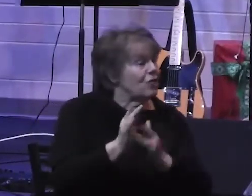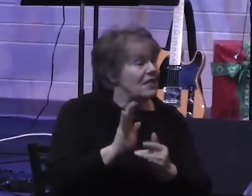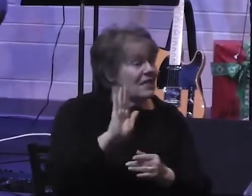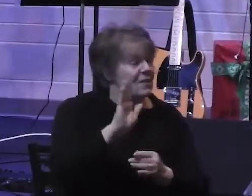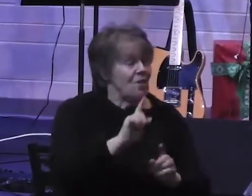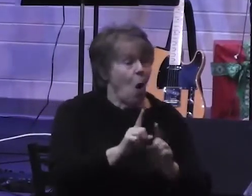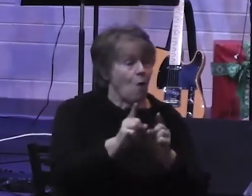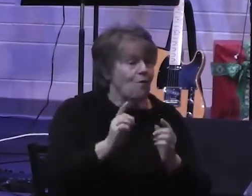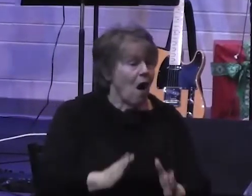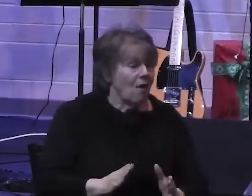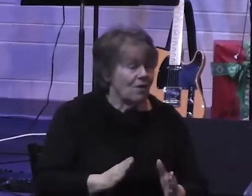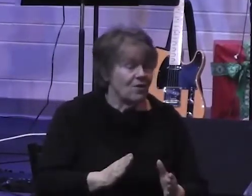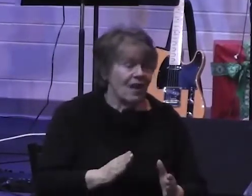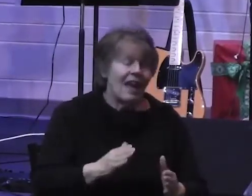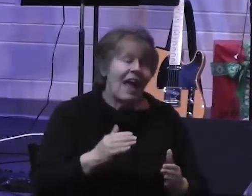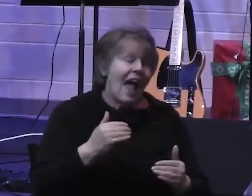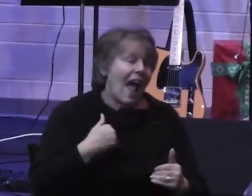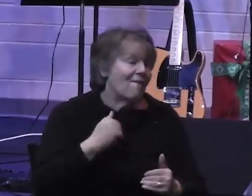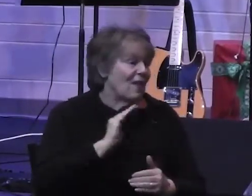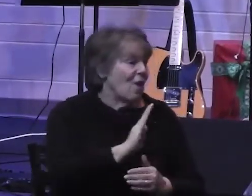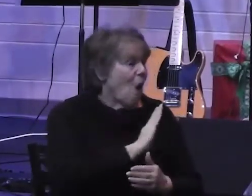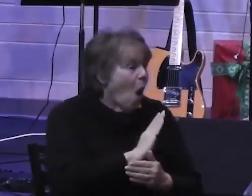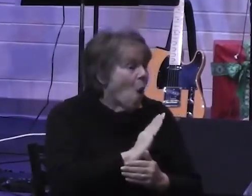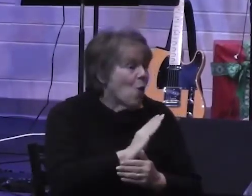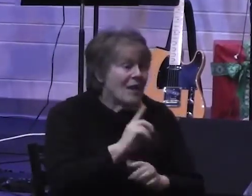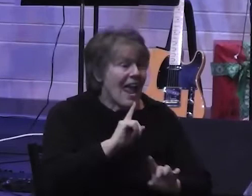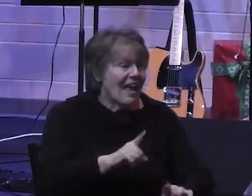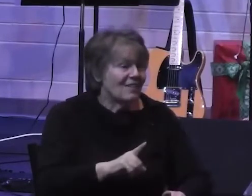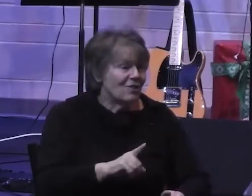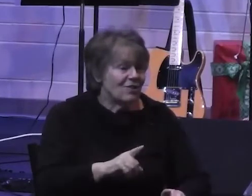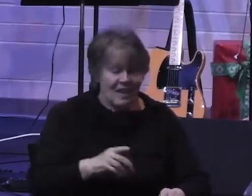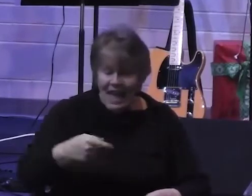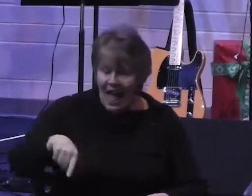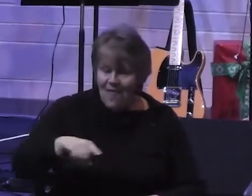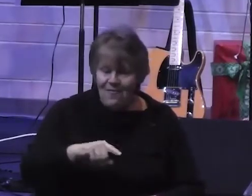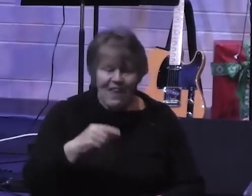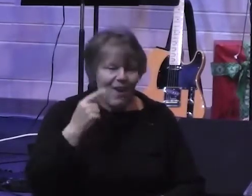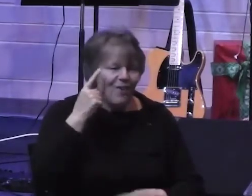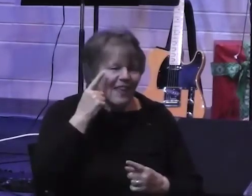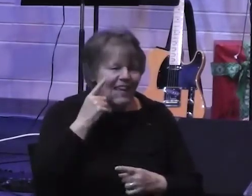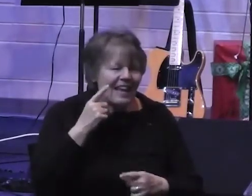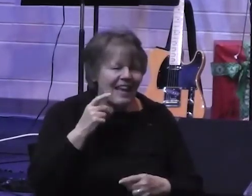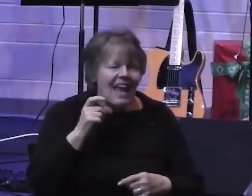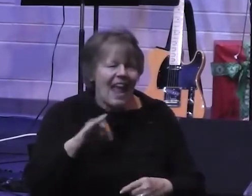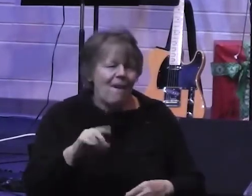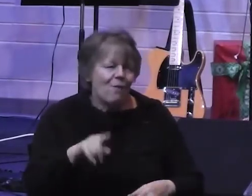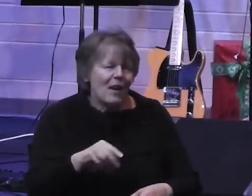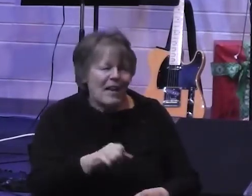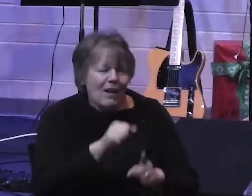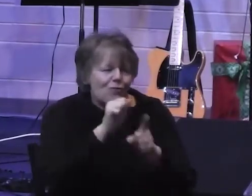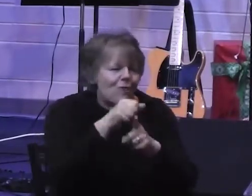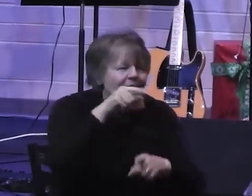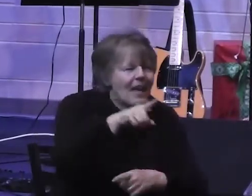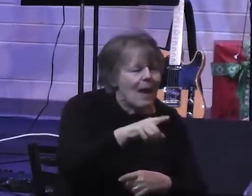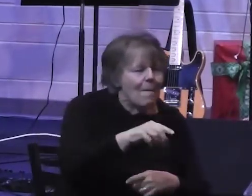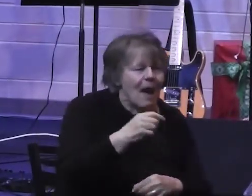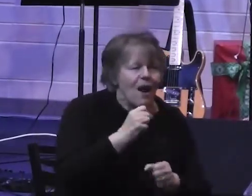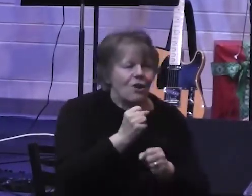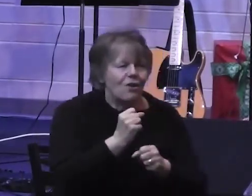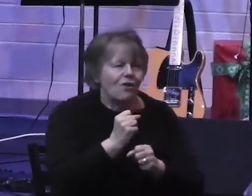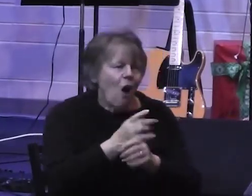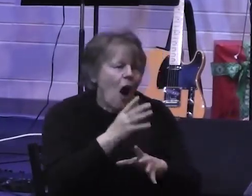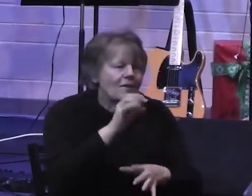answers to this question. And maybe the Pharisees are thinking, if we can trip him up with this one, we're going to sow discord